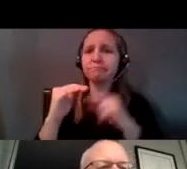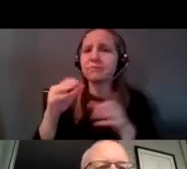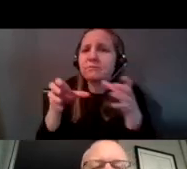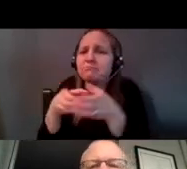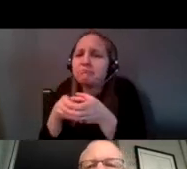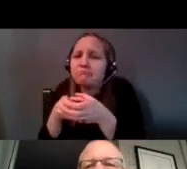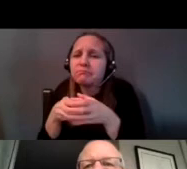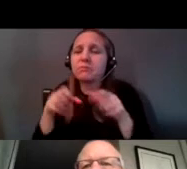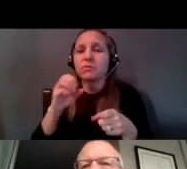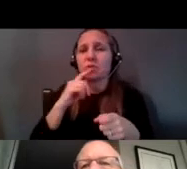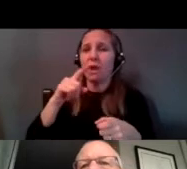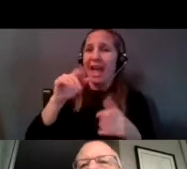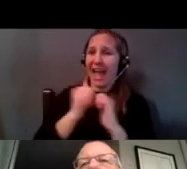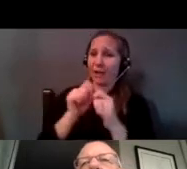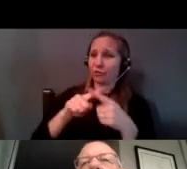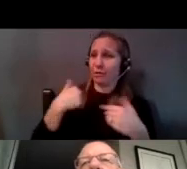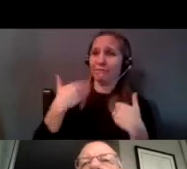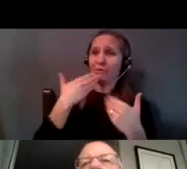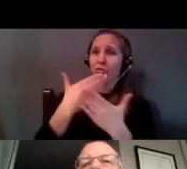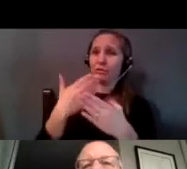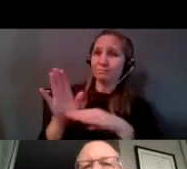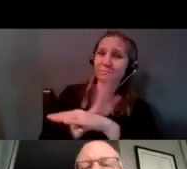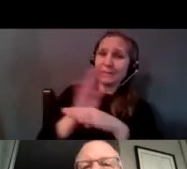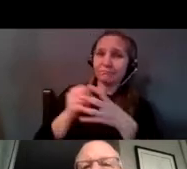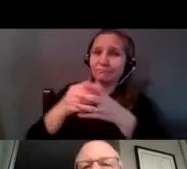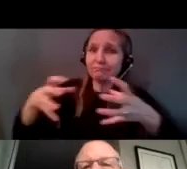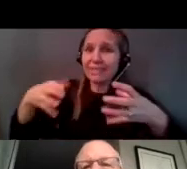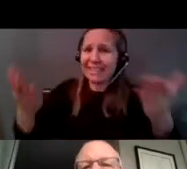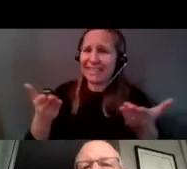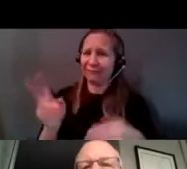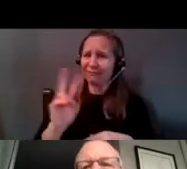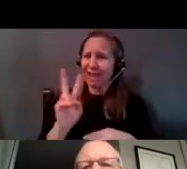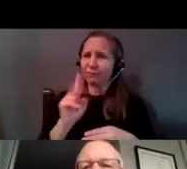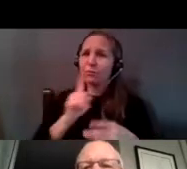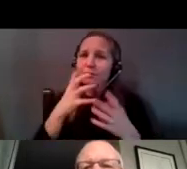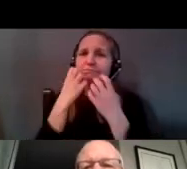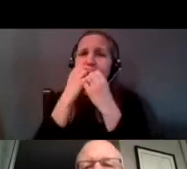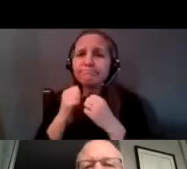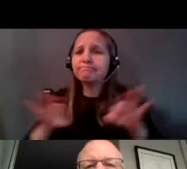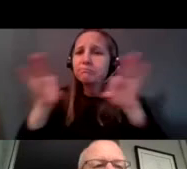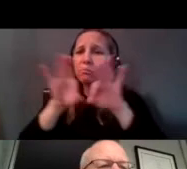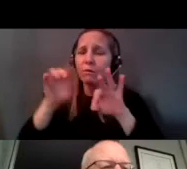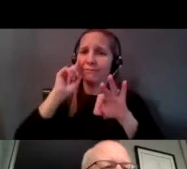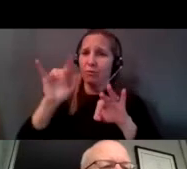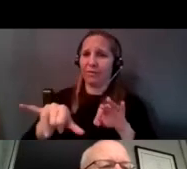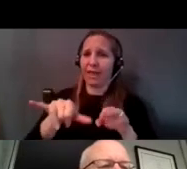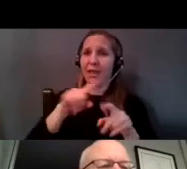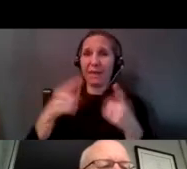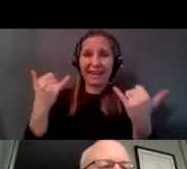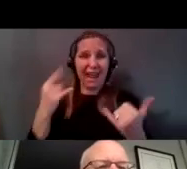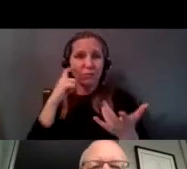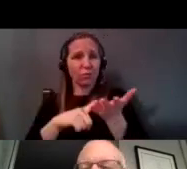and retail sector here is an important piece of community life going forward. Those are under stress. So part of what